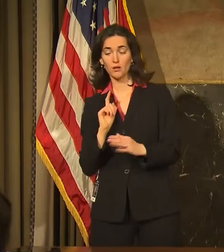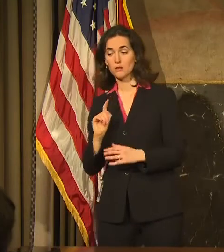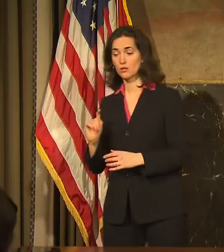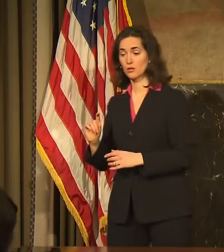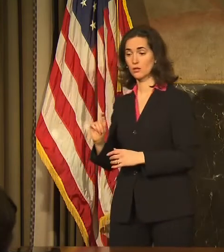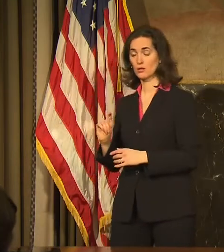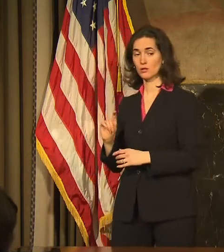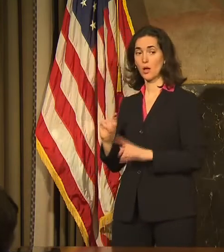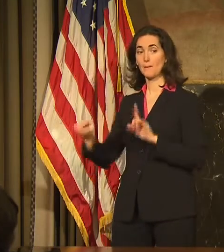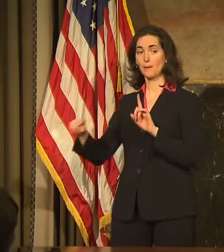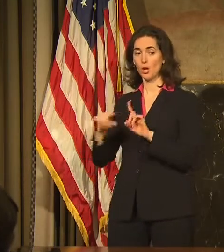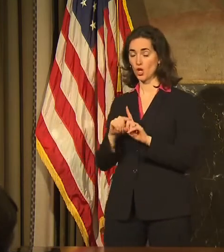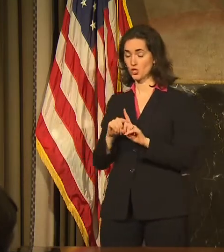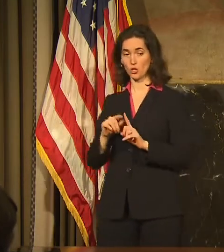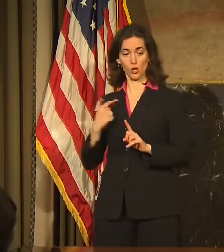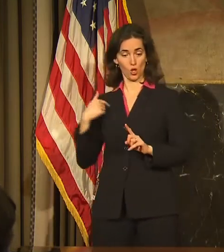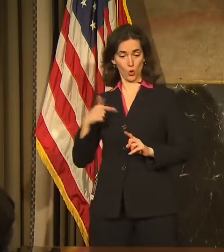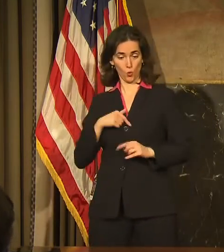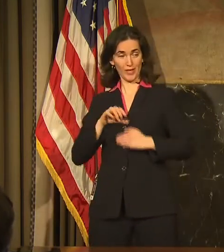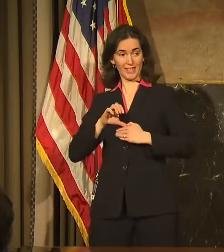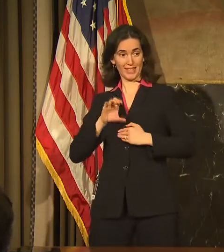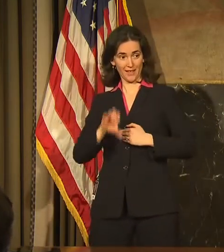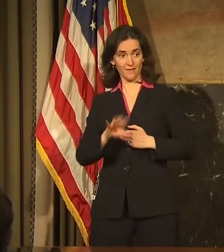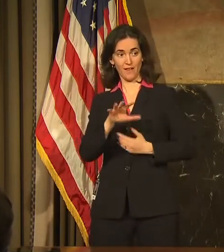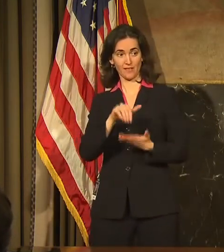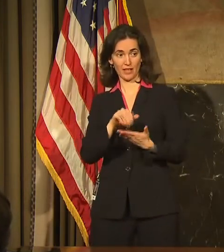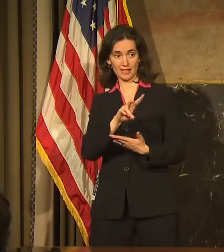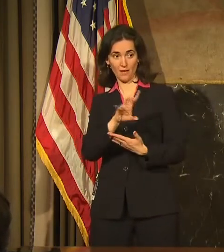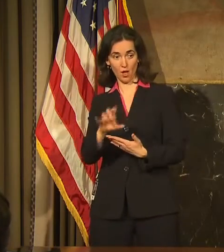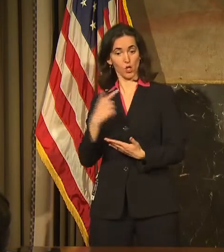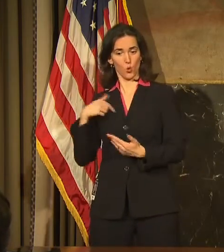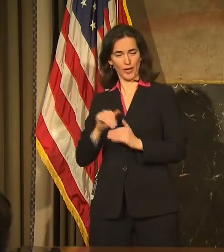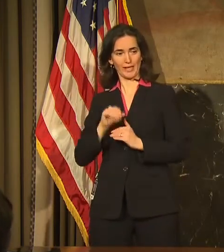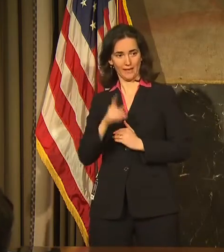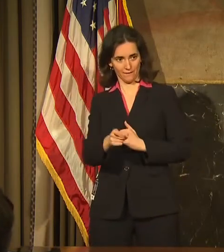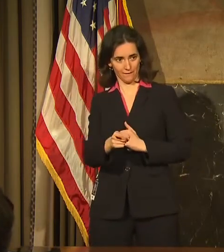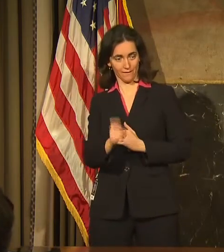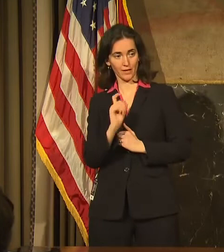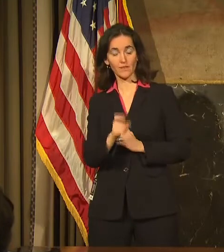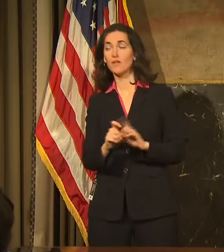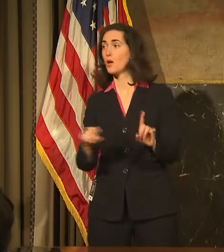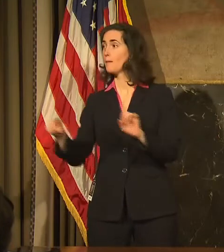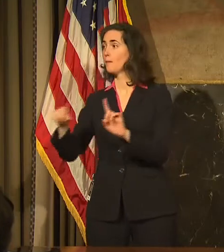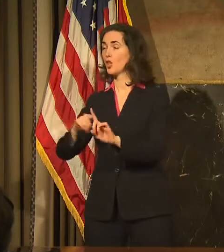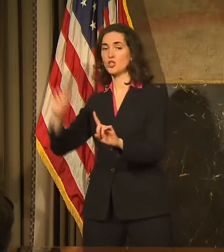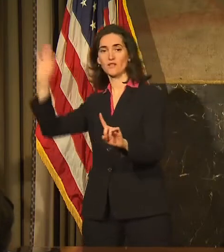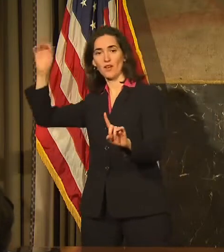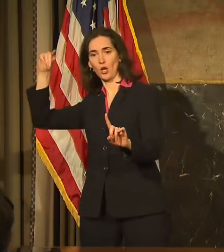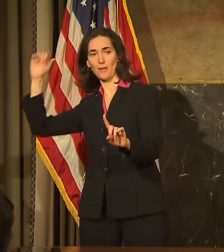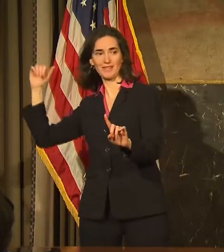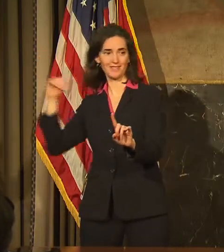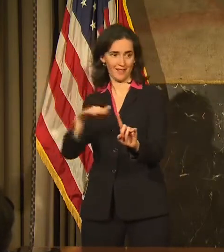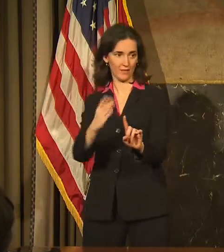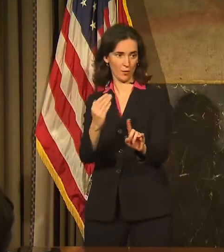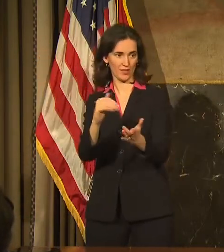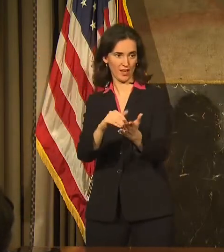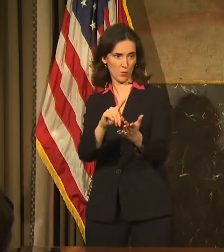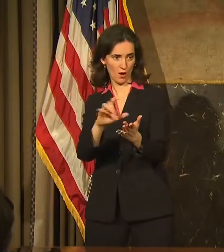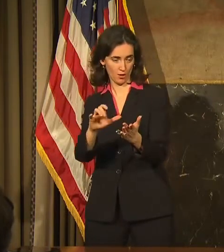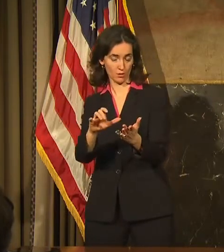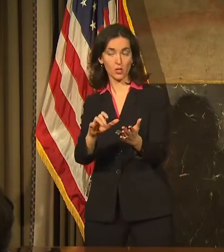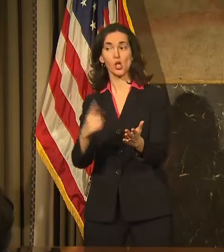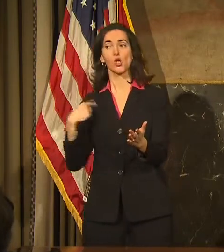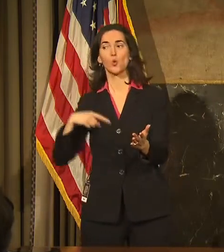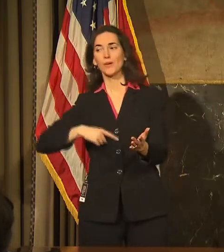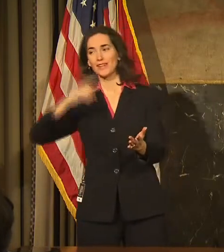to 5,700 that we seeded them with to start the program off. We believe that the CVS's will be in that ballpark